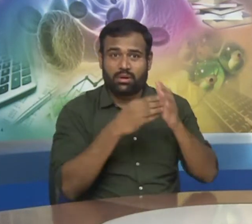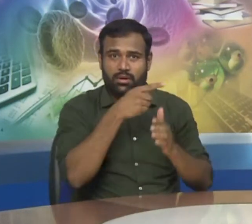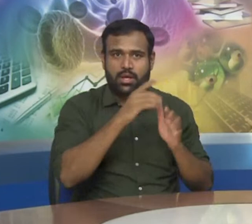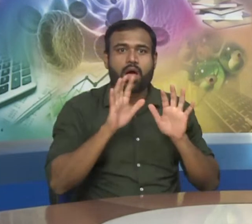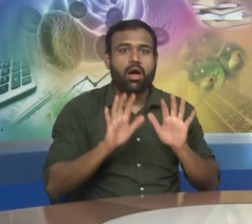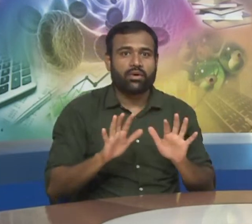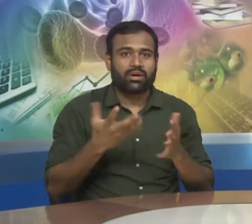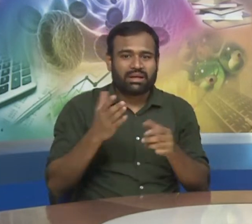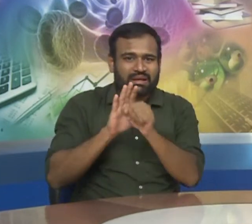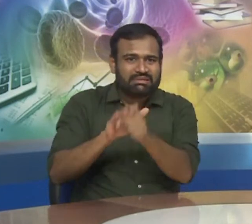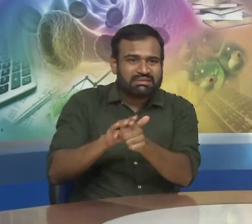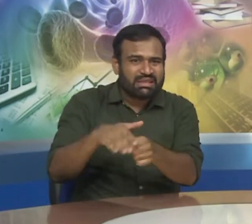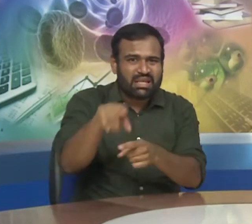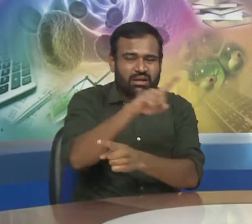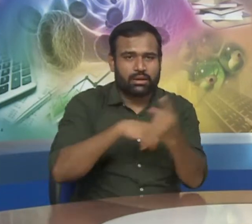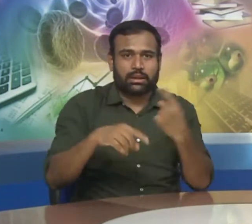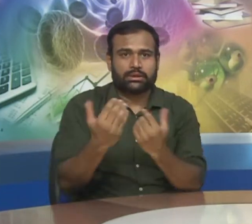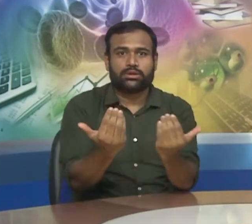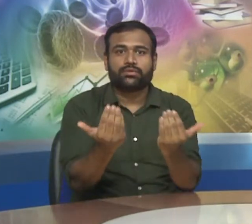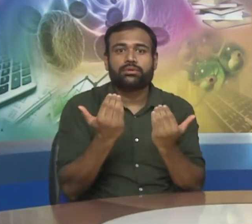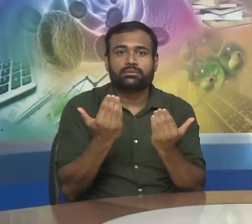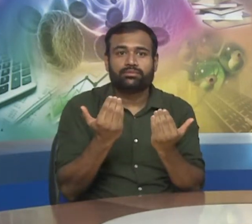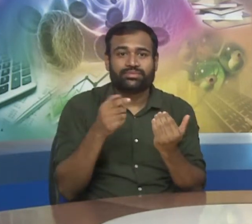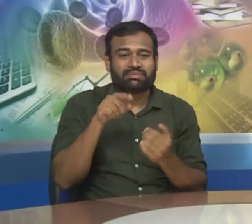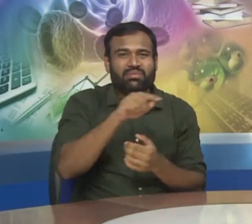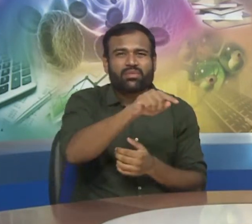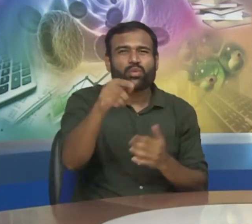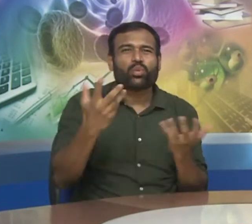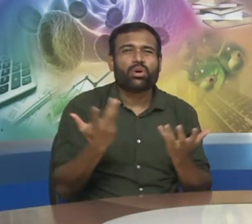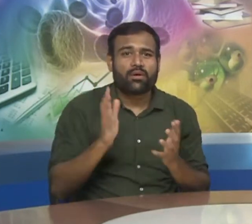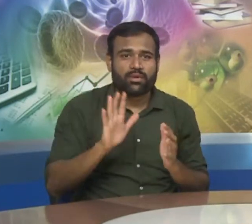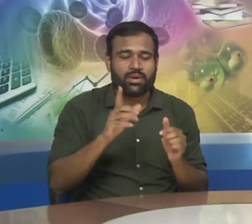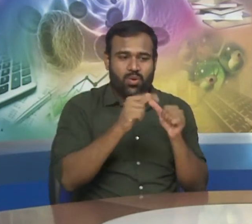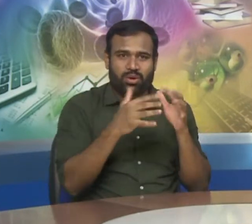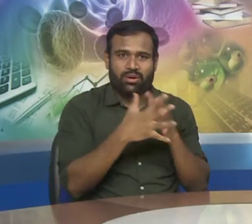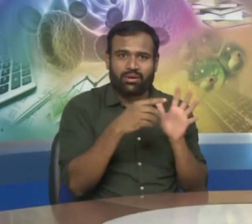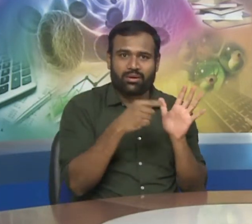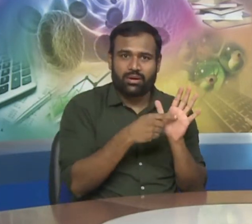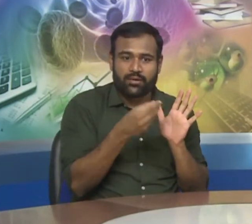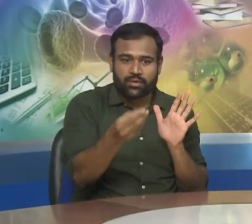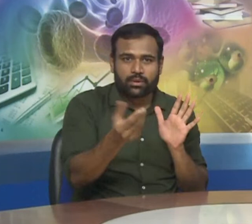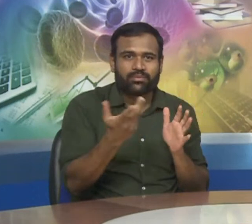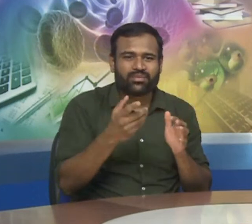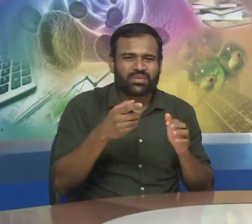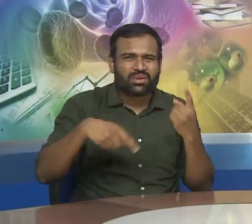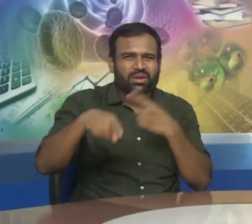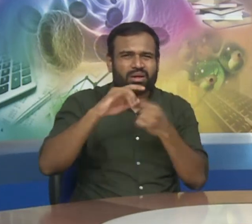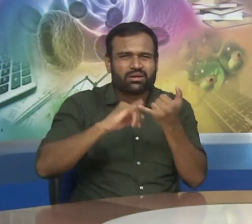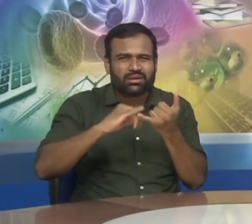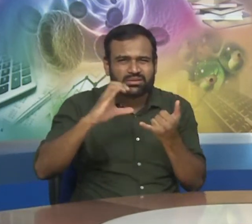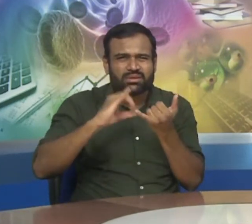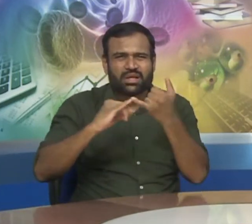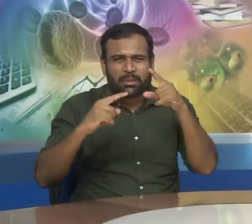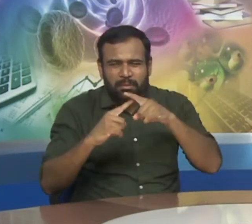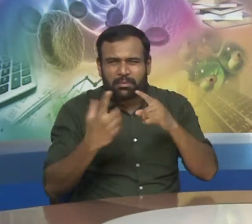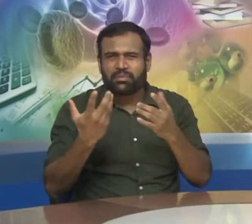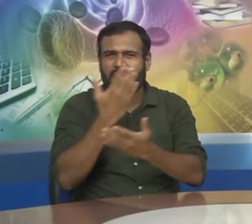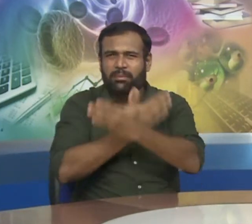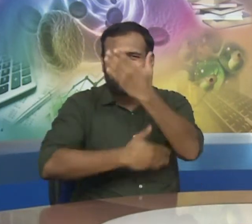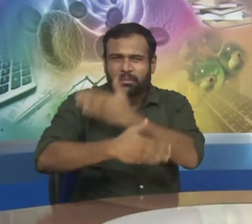So the Supreme Court is the name of protective discrimination, has justified the benefits or concessions